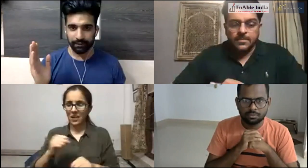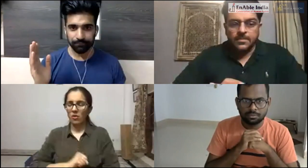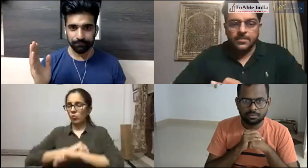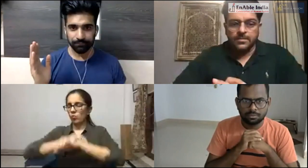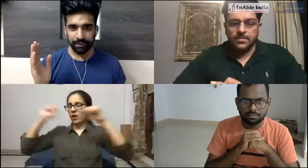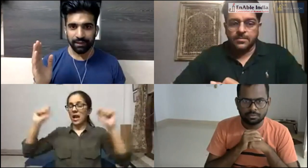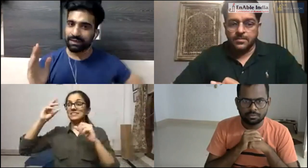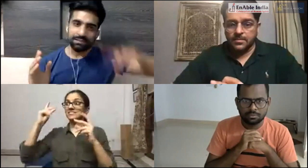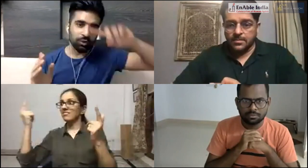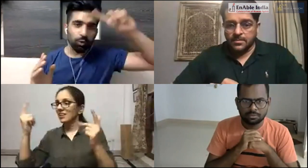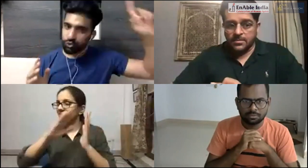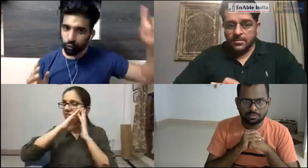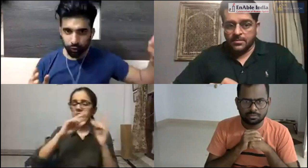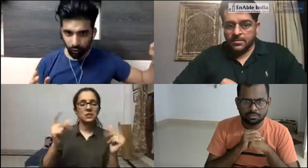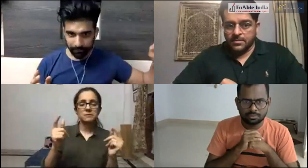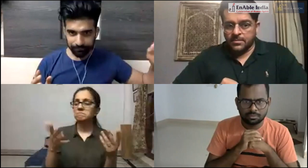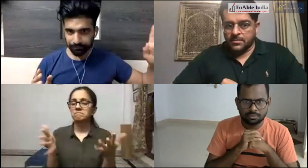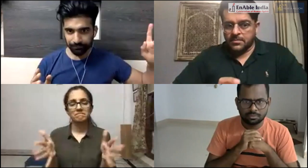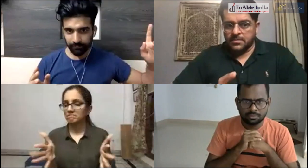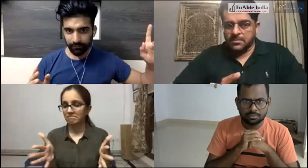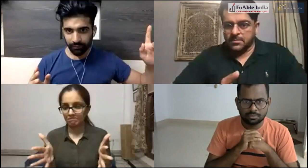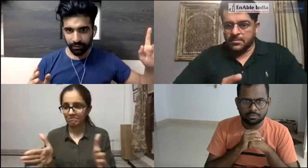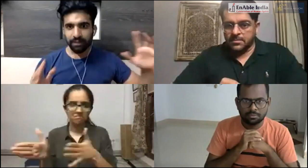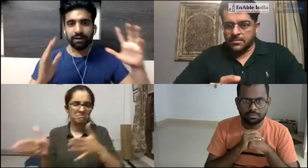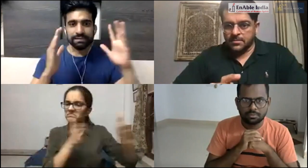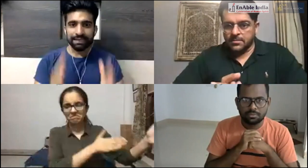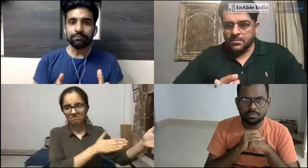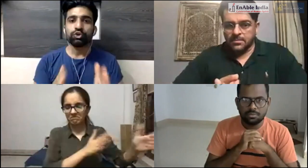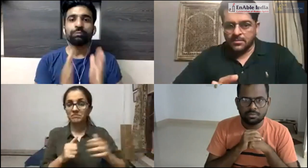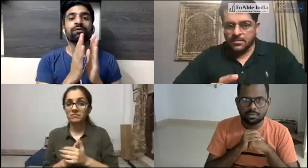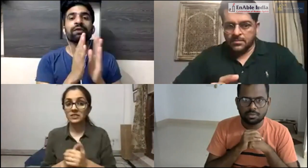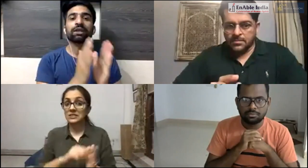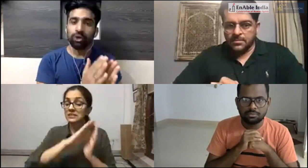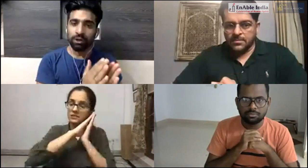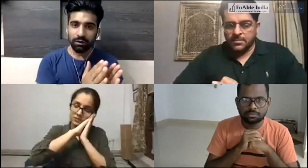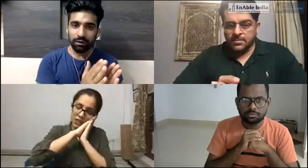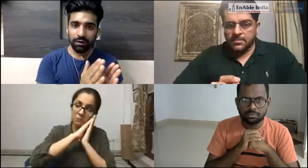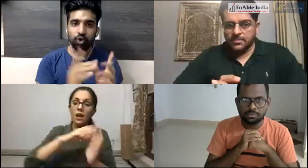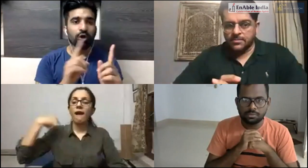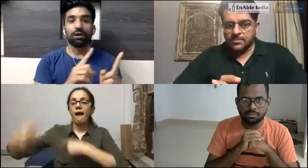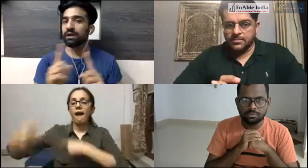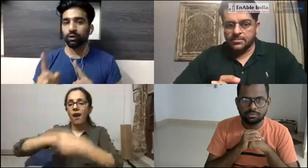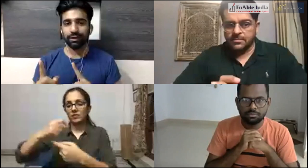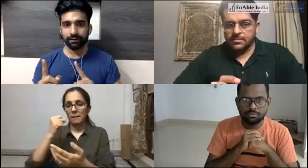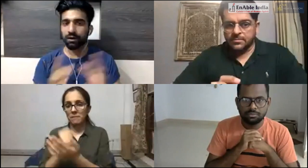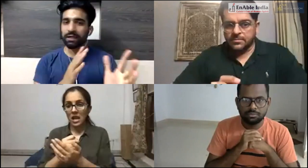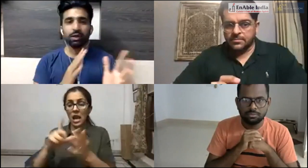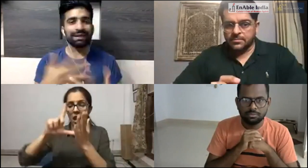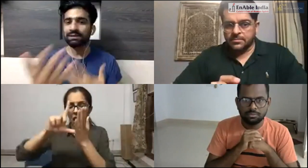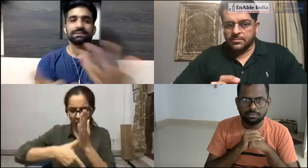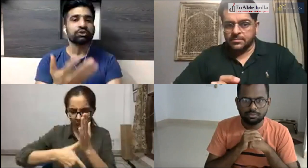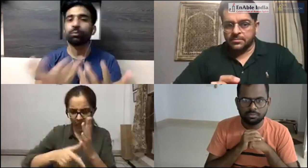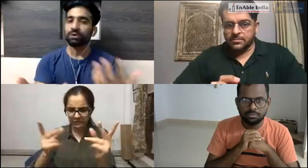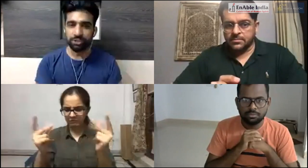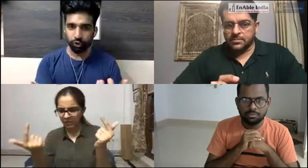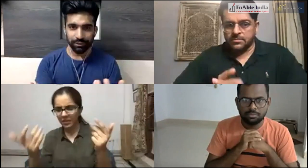early. That is an old school thought. Sleep should be regular, not early or late. Early or late